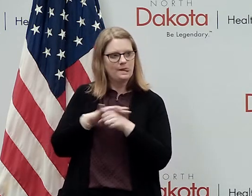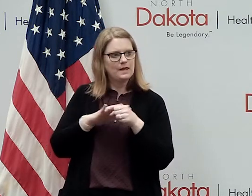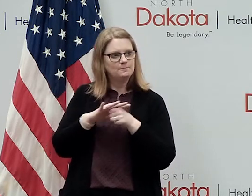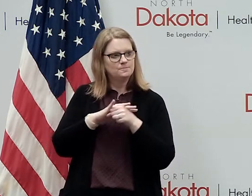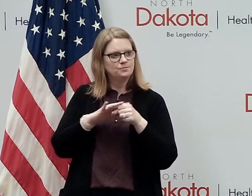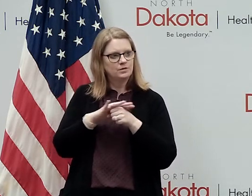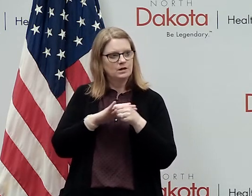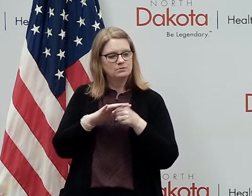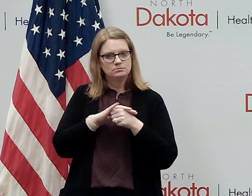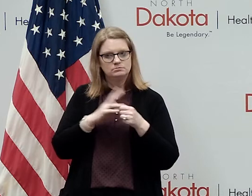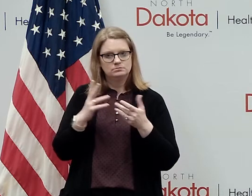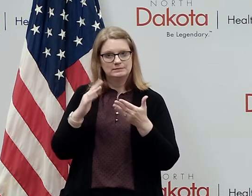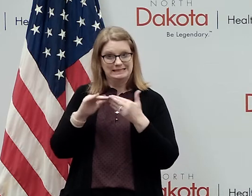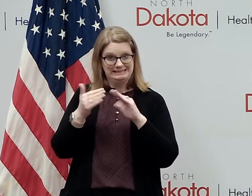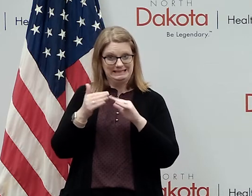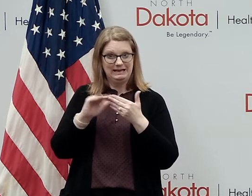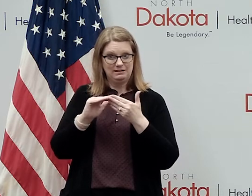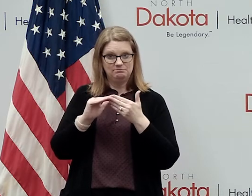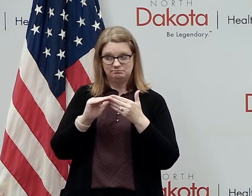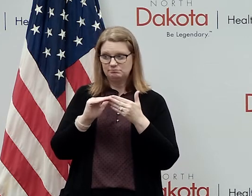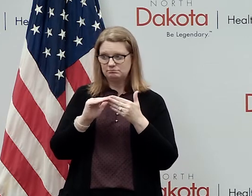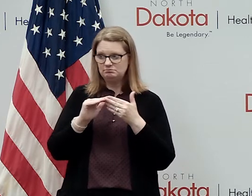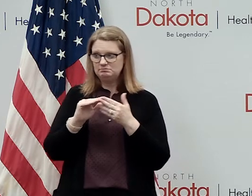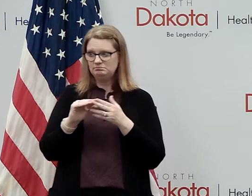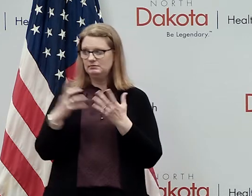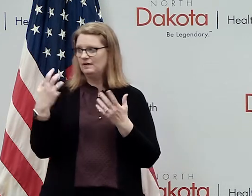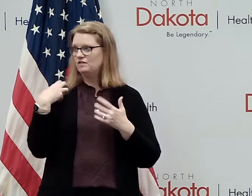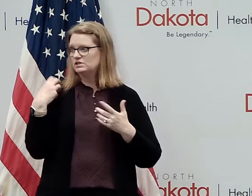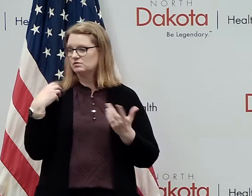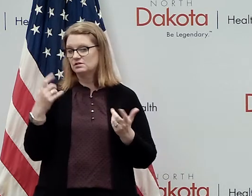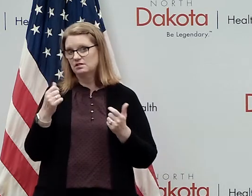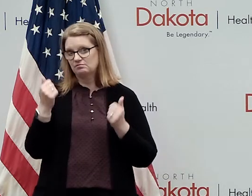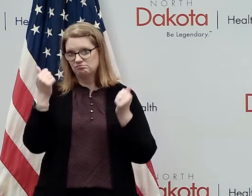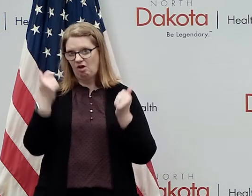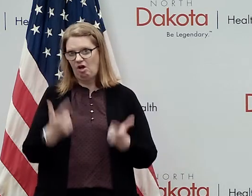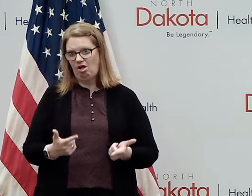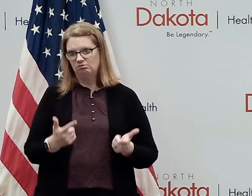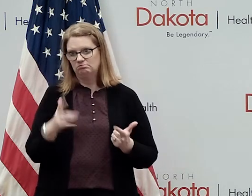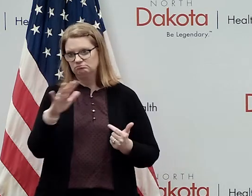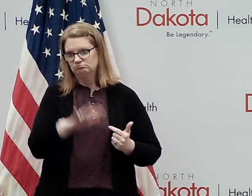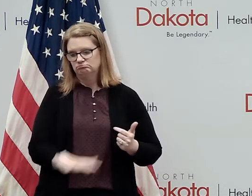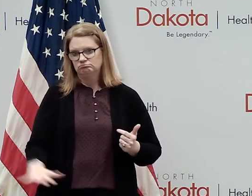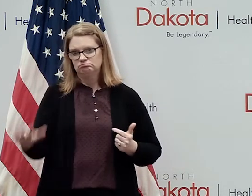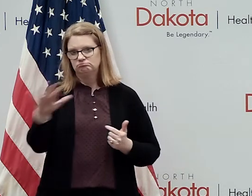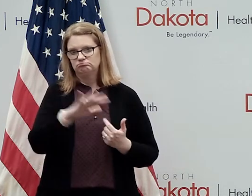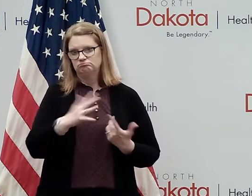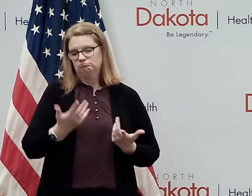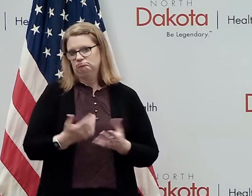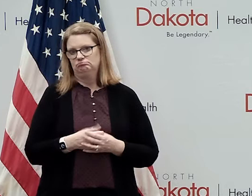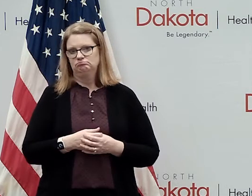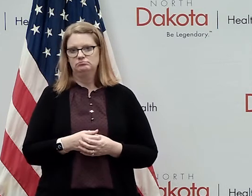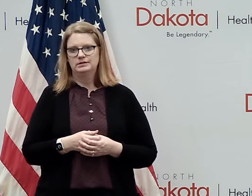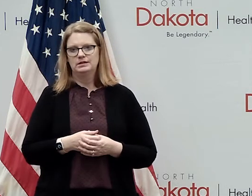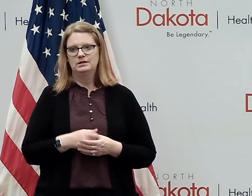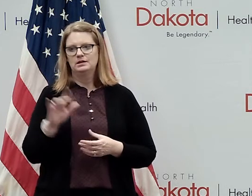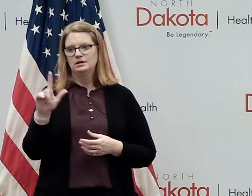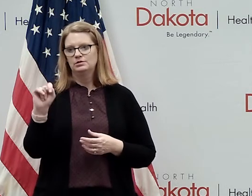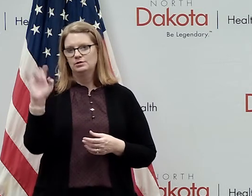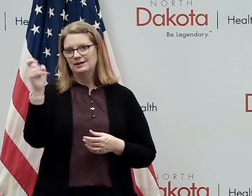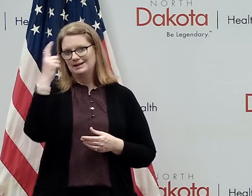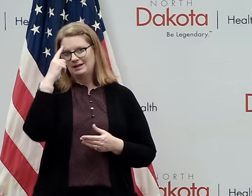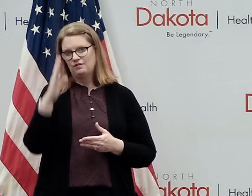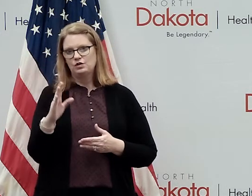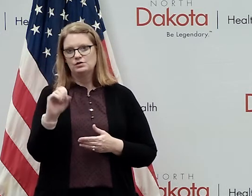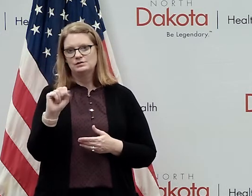local city officials in our larger metro areas, regularly talking to them. I know that Lieutenant Governor